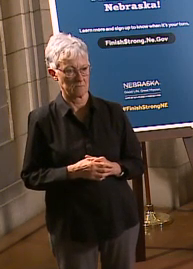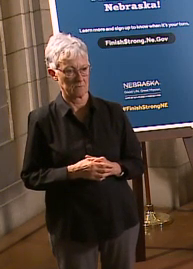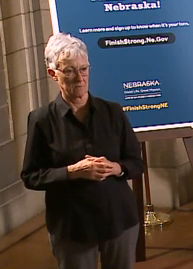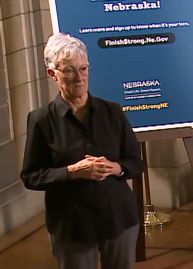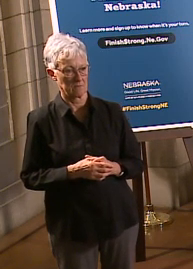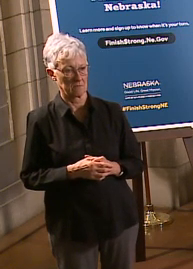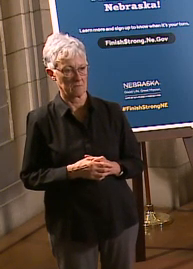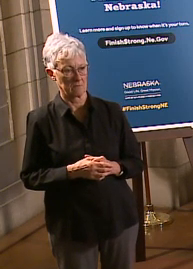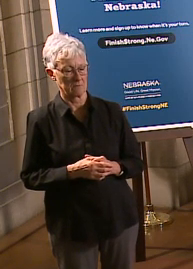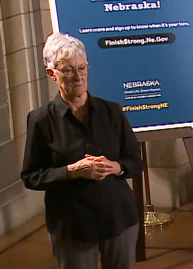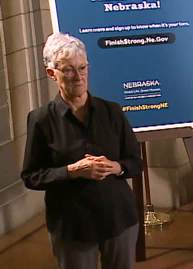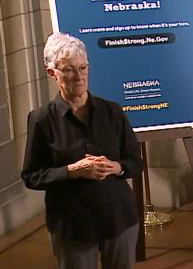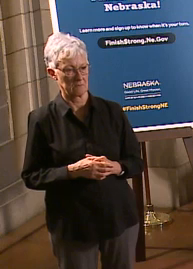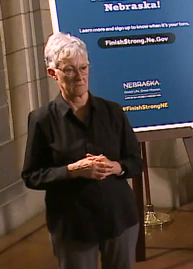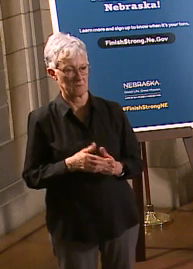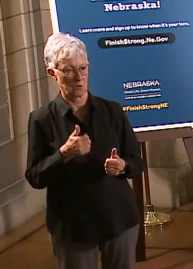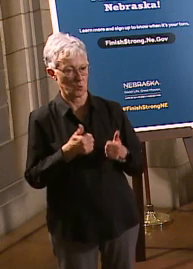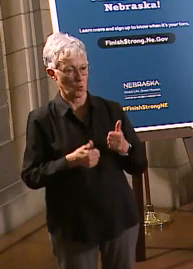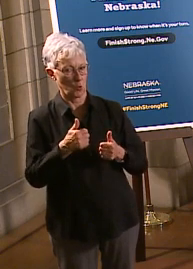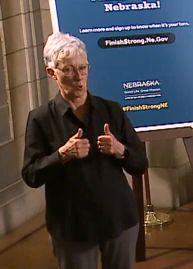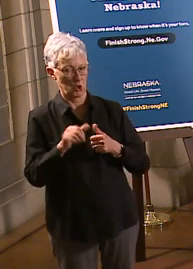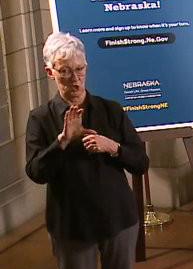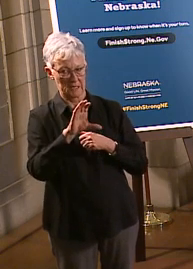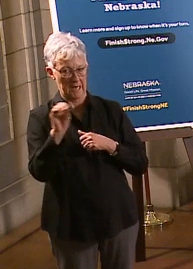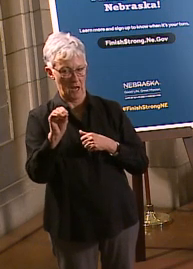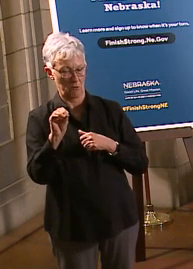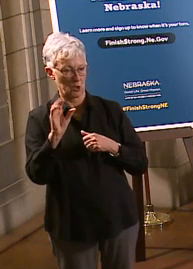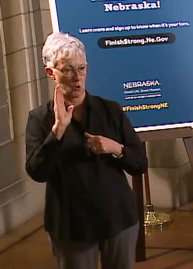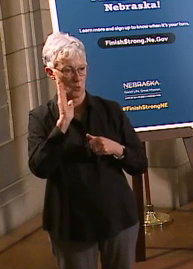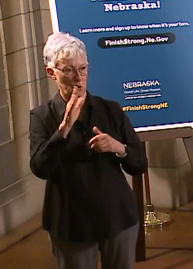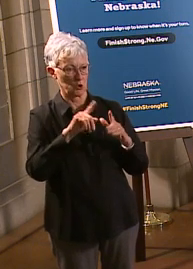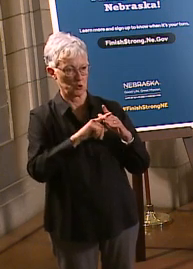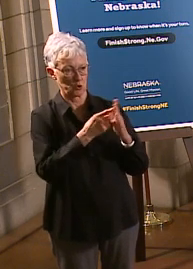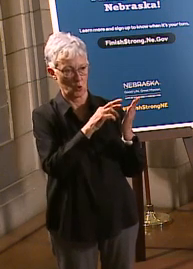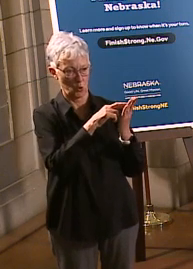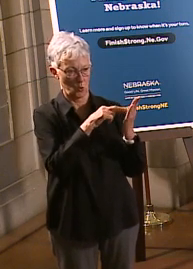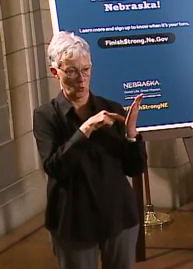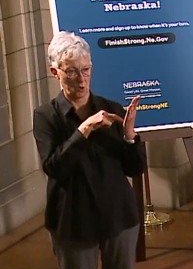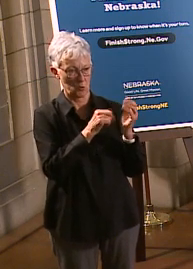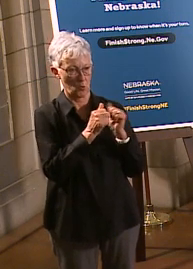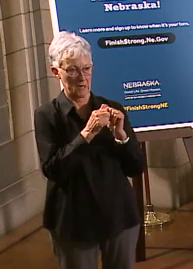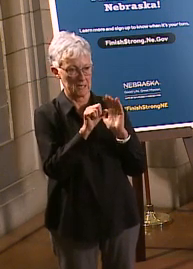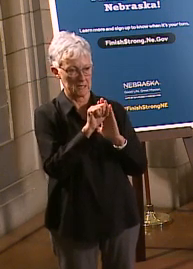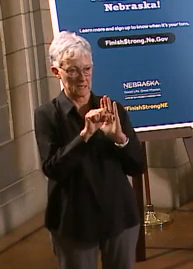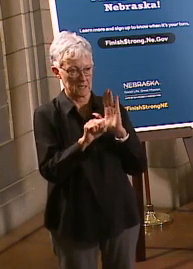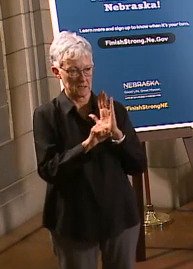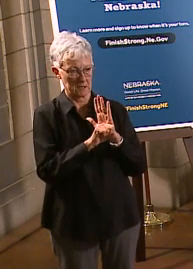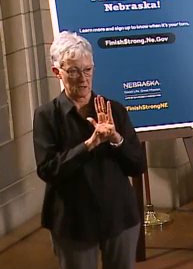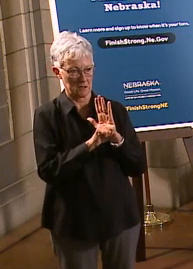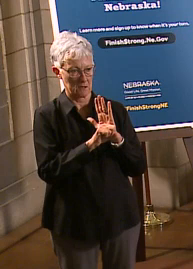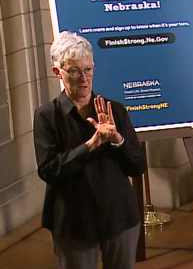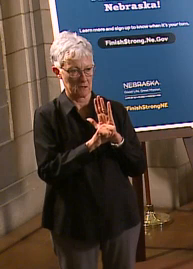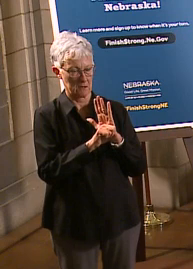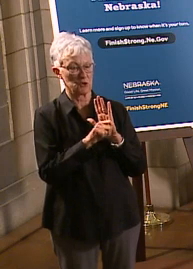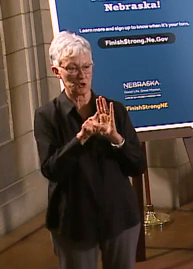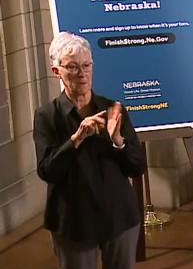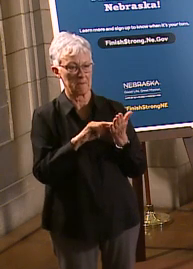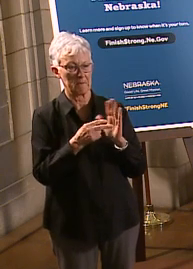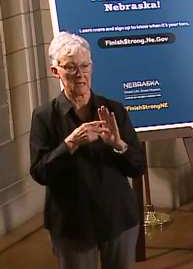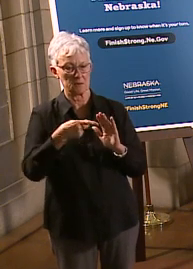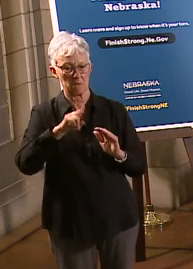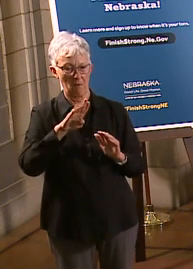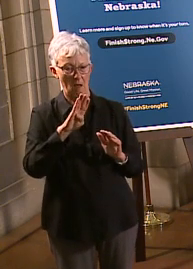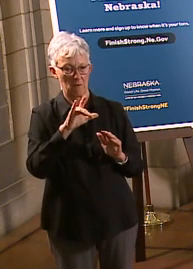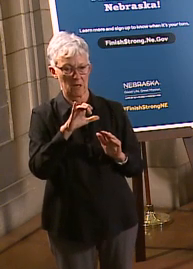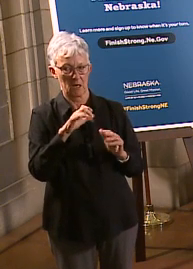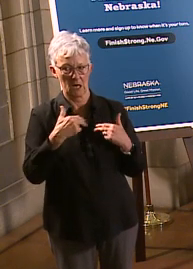start scheduling with the state? I believe that you had said there were 4. I think she might be in public health. So Bailey asked